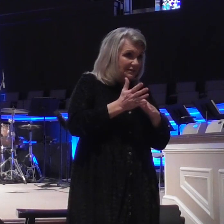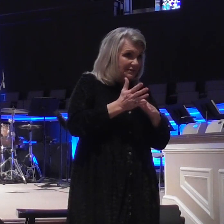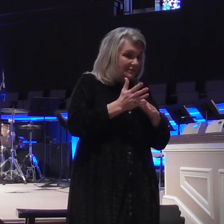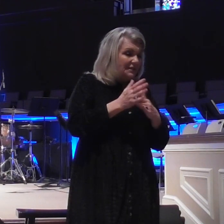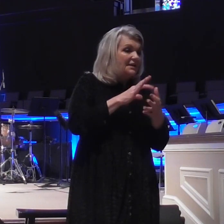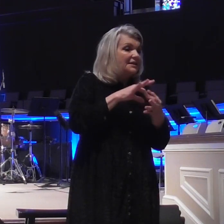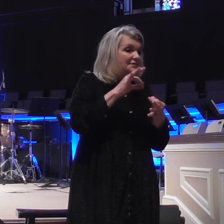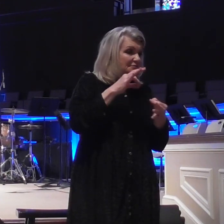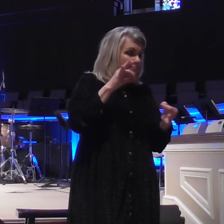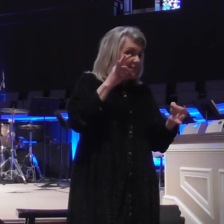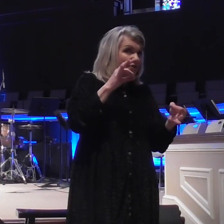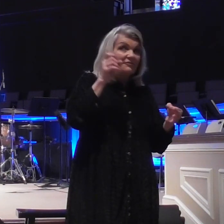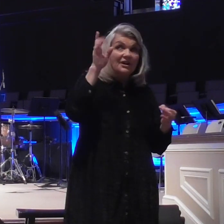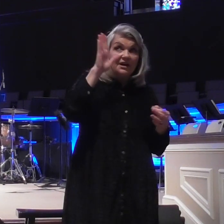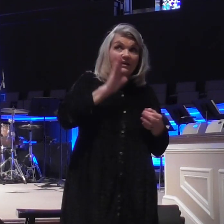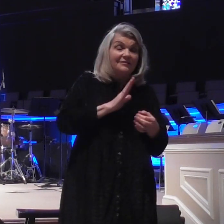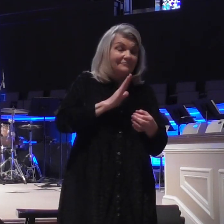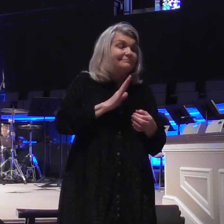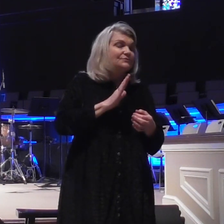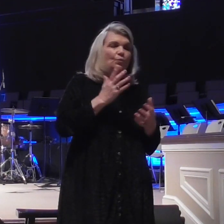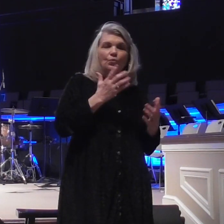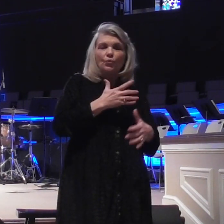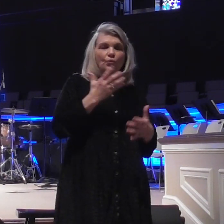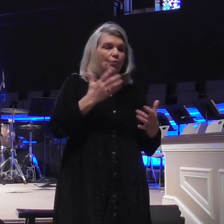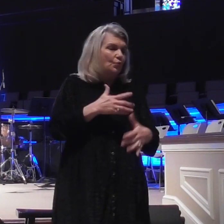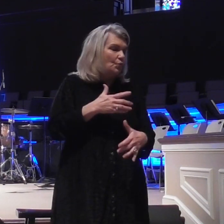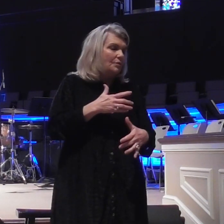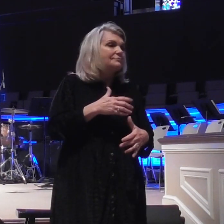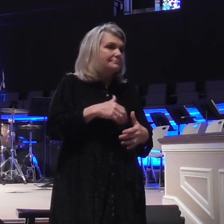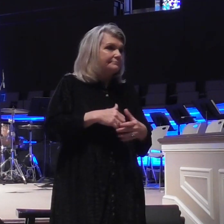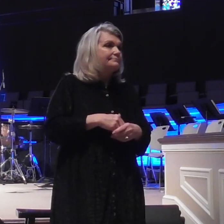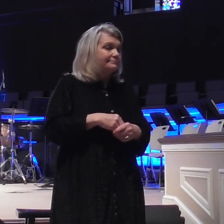the Spirit of our God." Hallelujah.